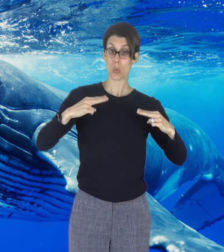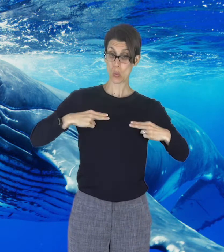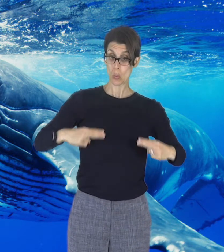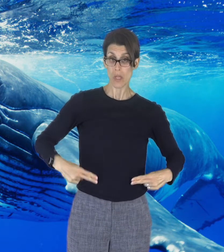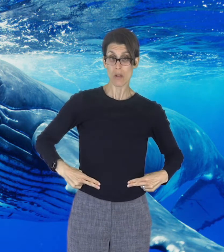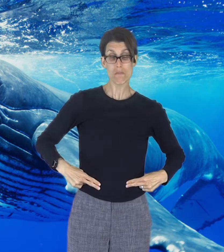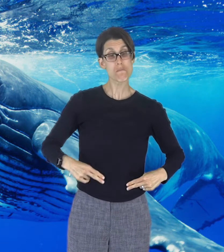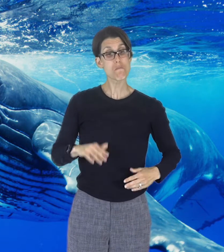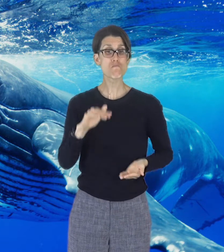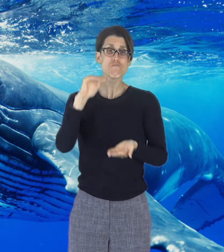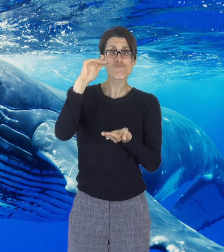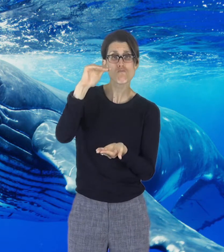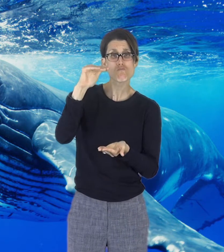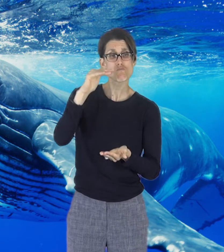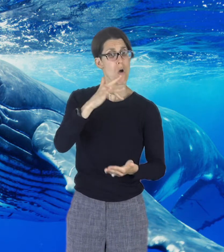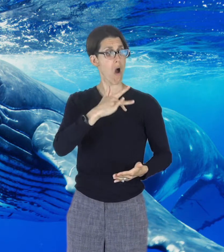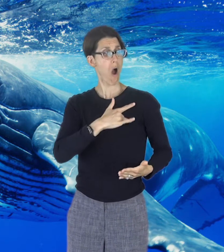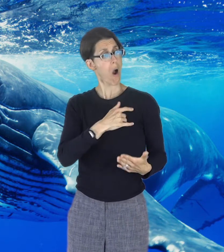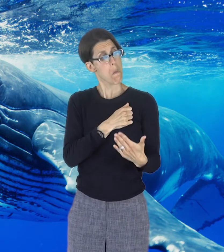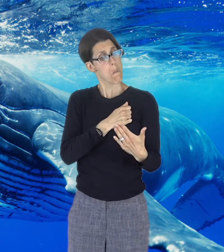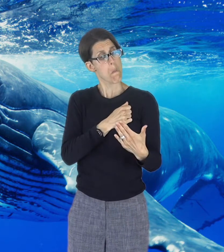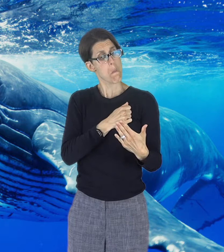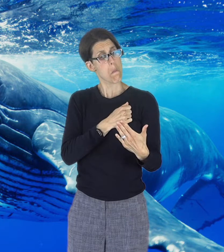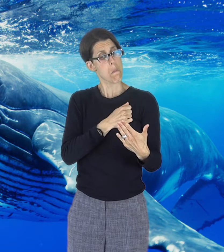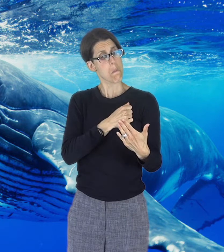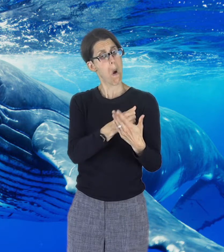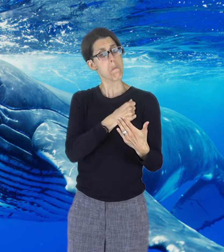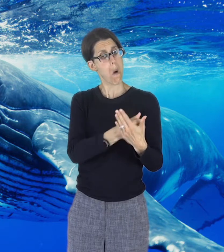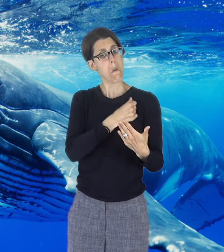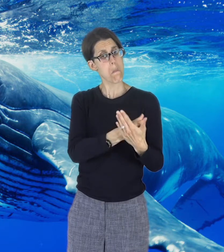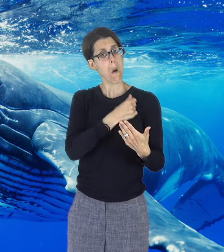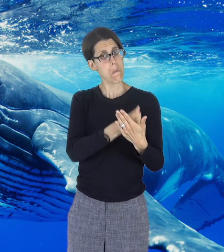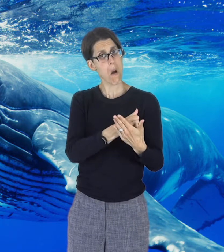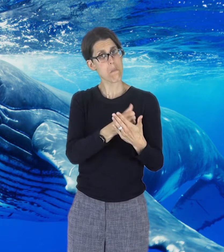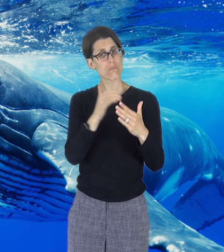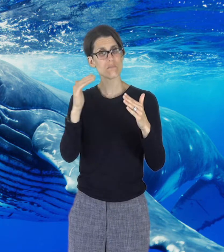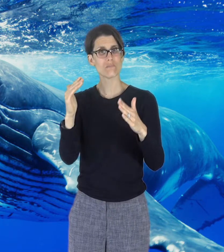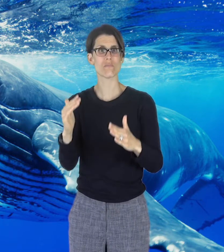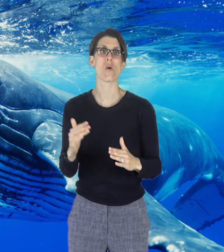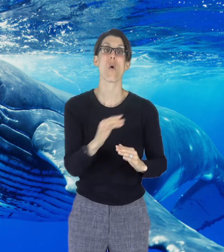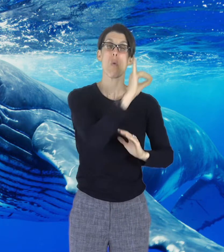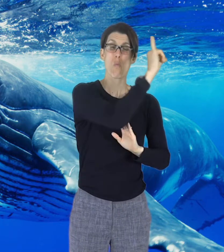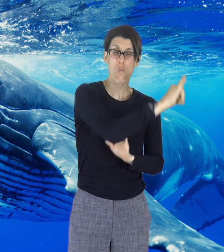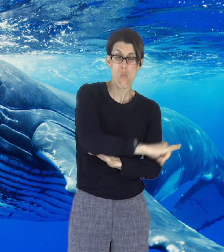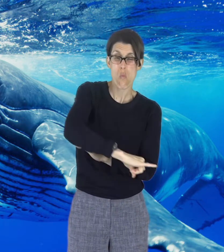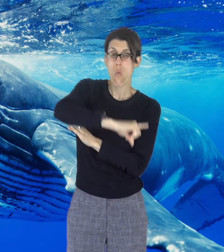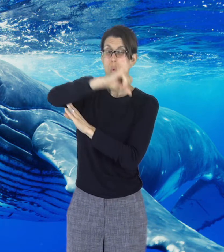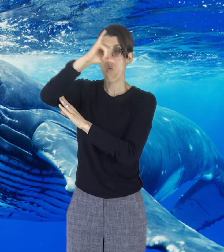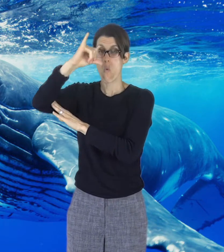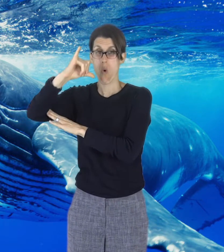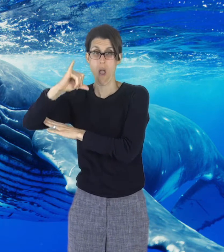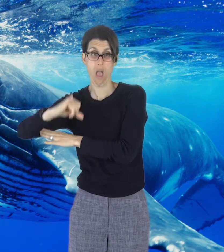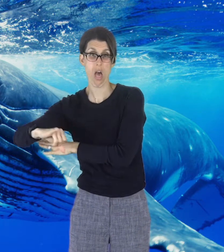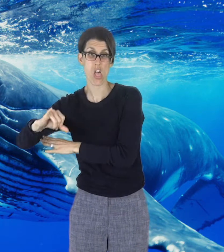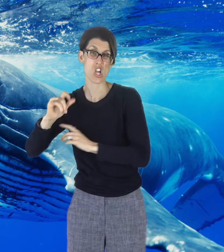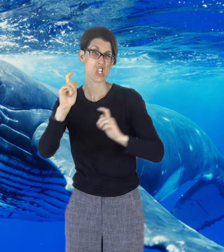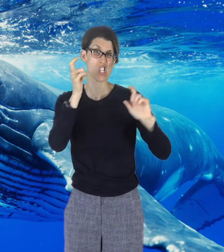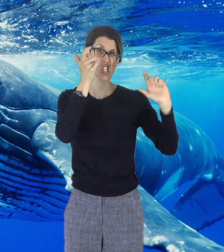Humans are medium-sized. Their hearts beat at a medium rate. Whales are much